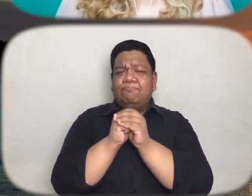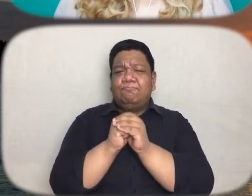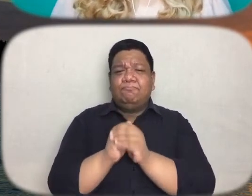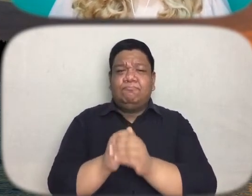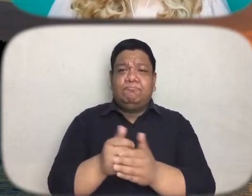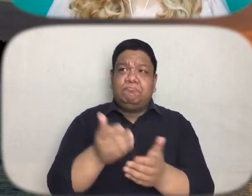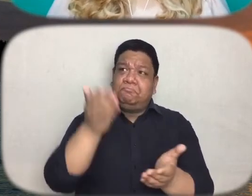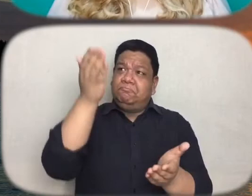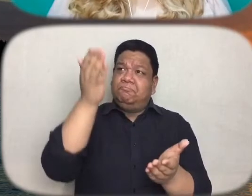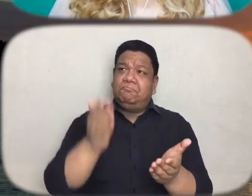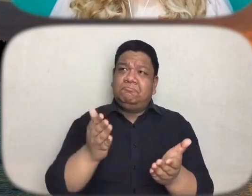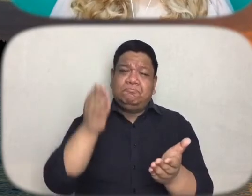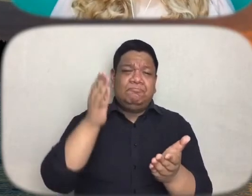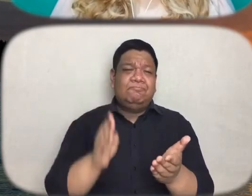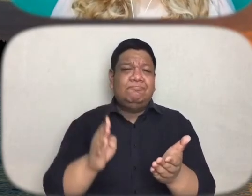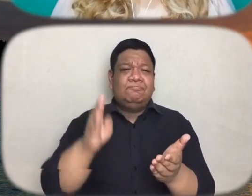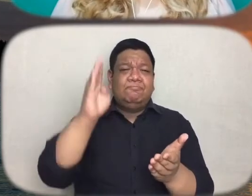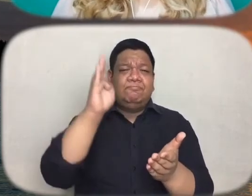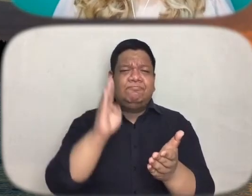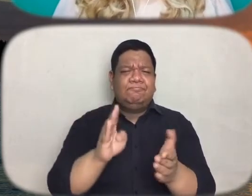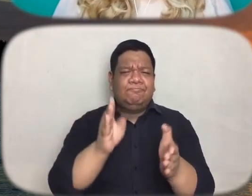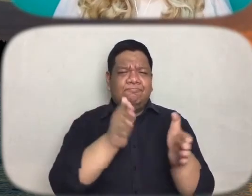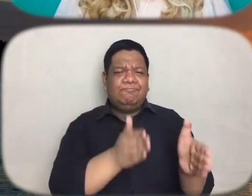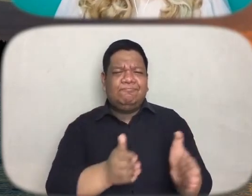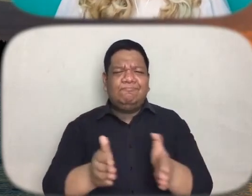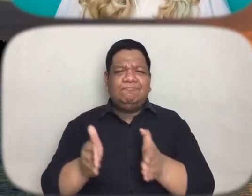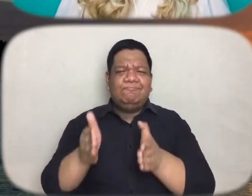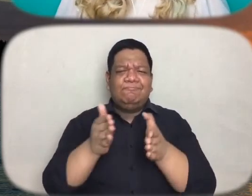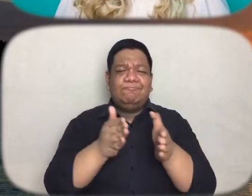are. Jehovah